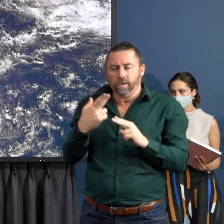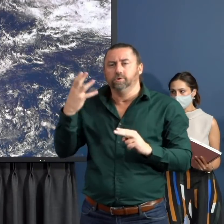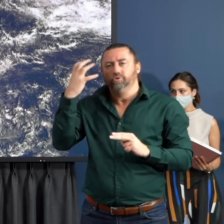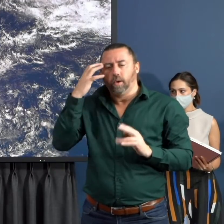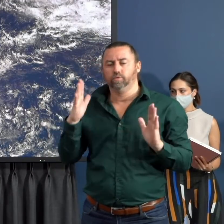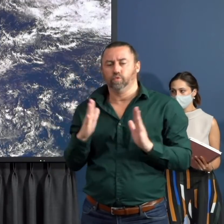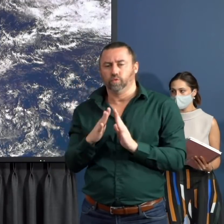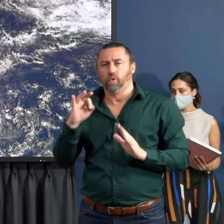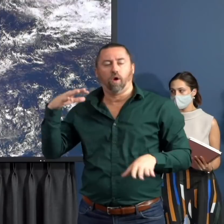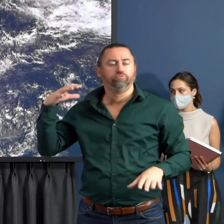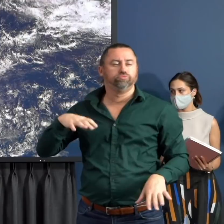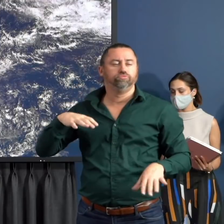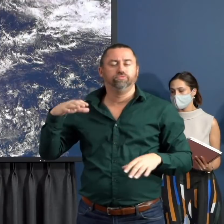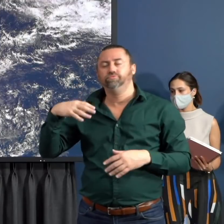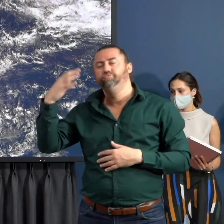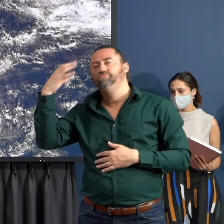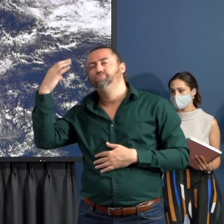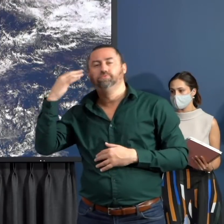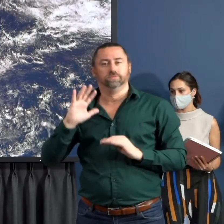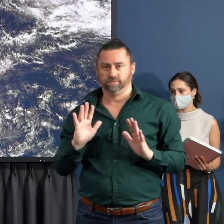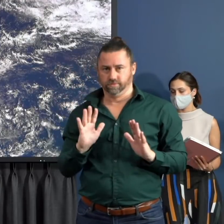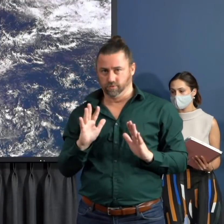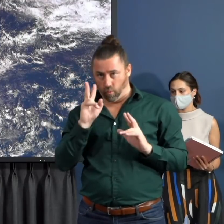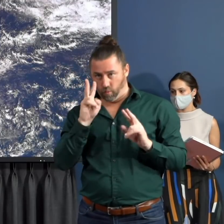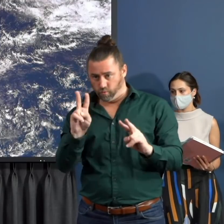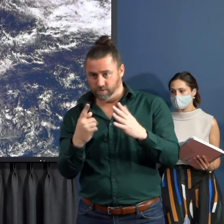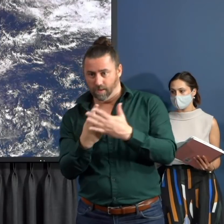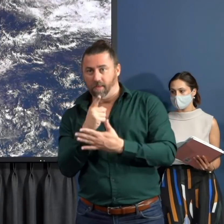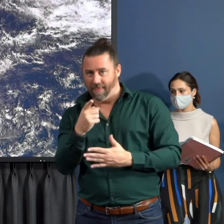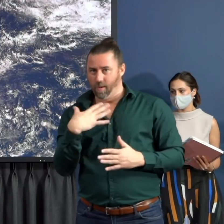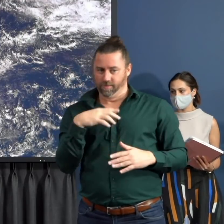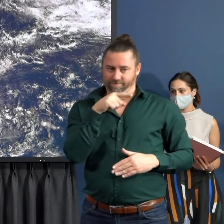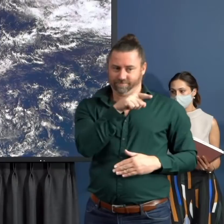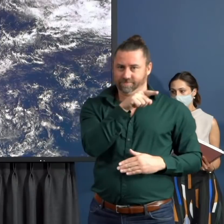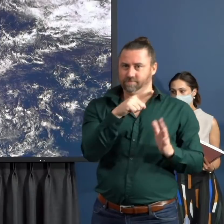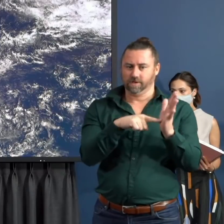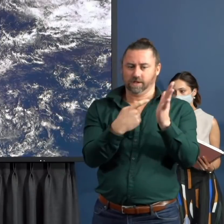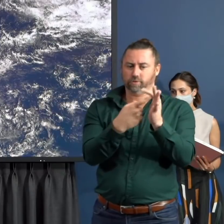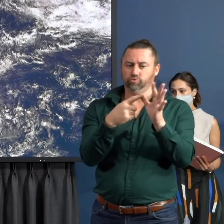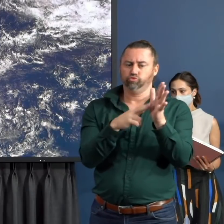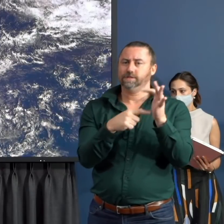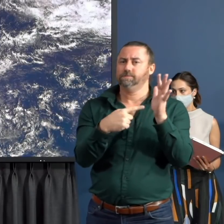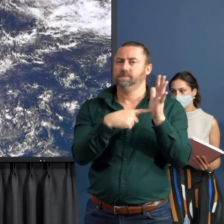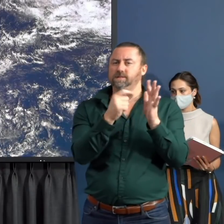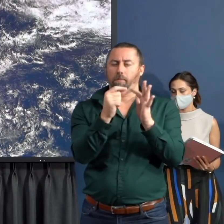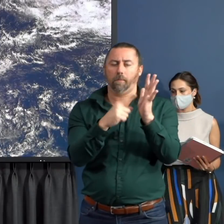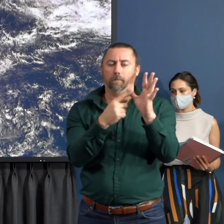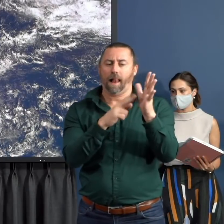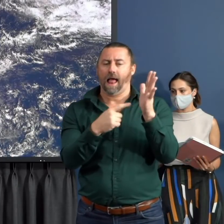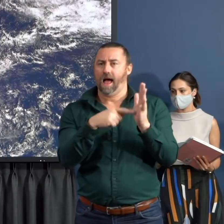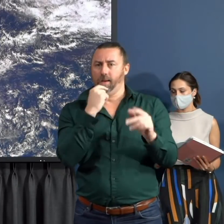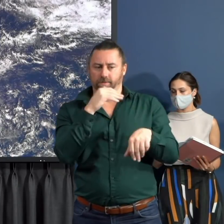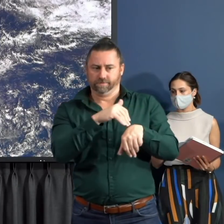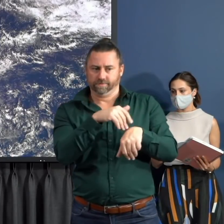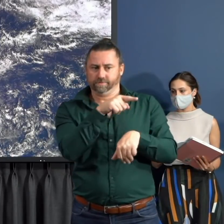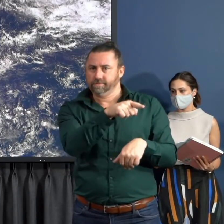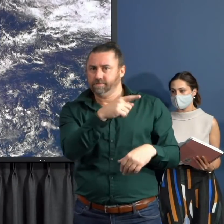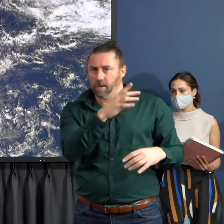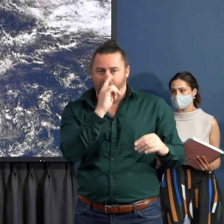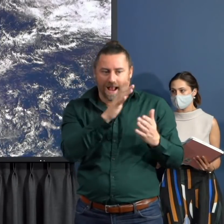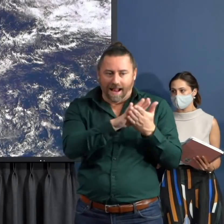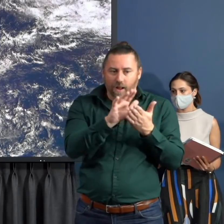please listen to updates about that, and we'll be giving further information about that during the course of the